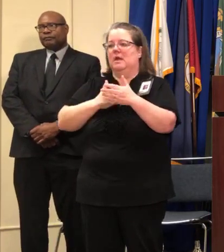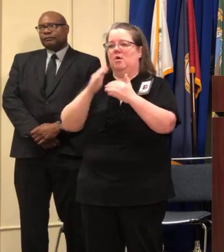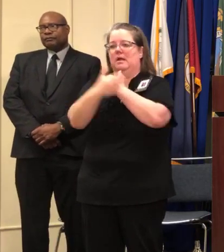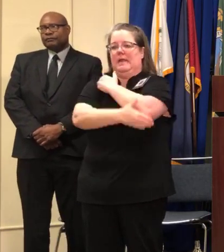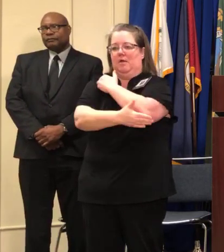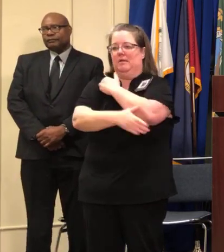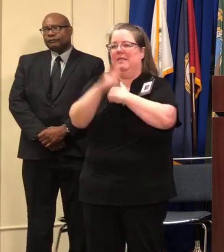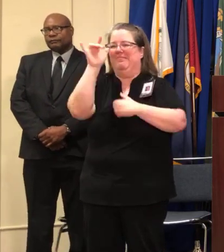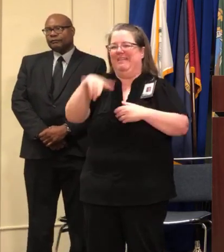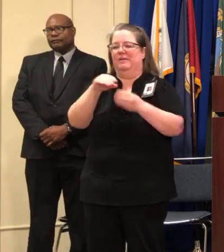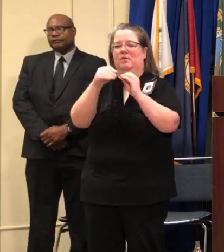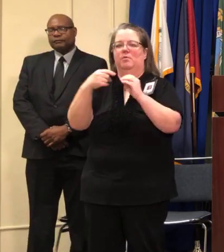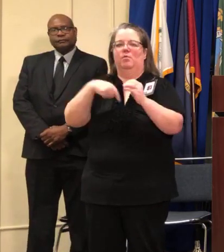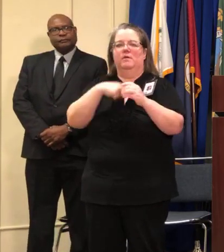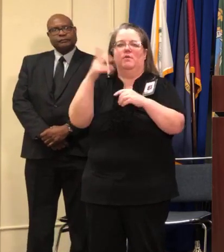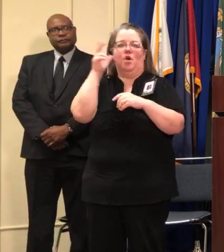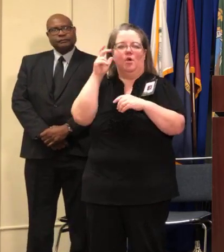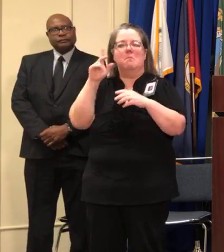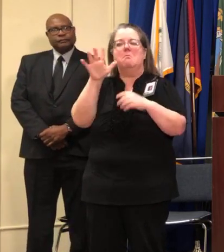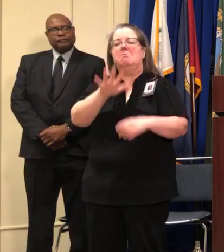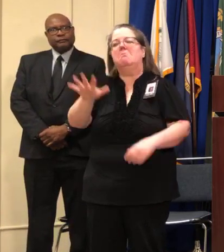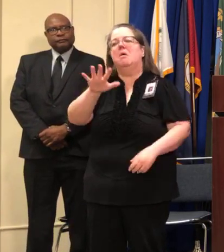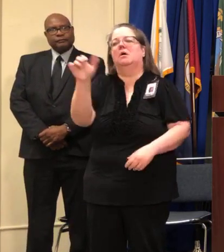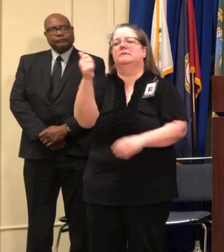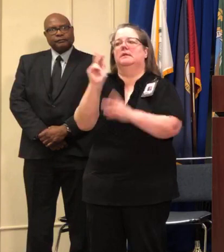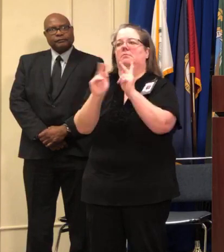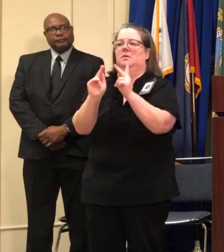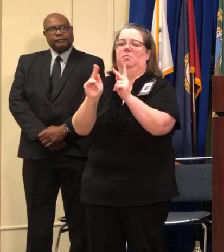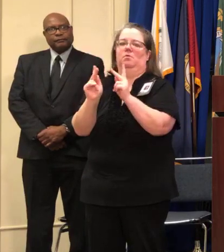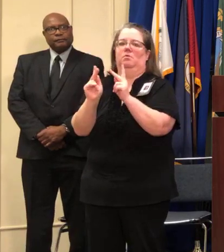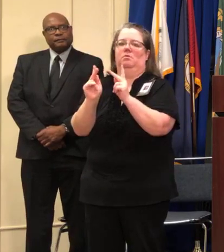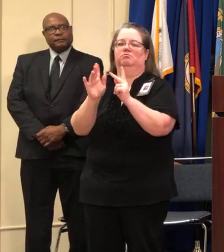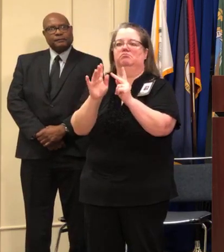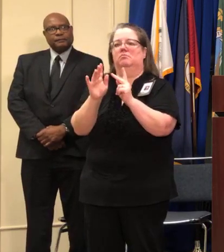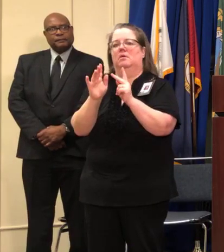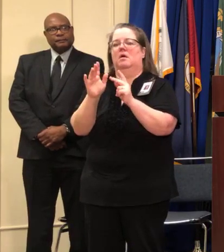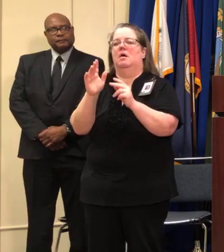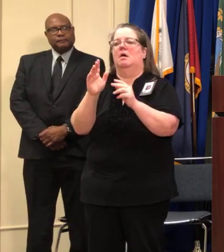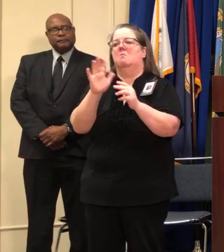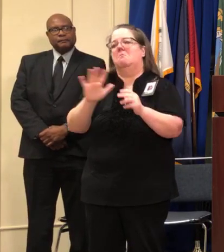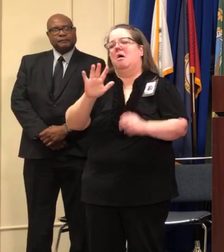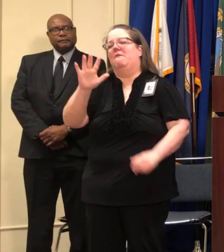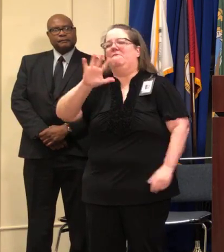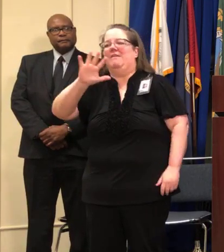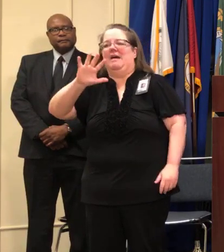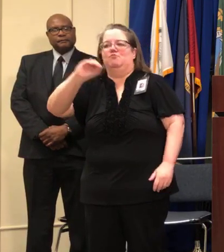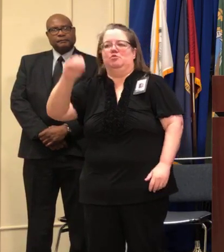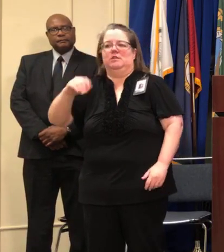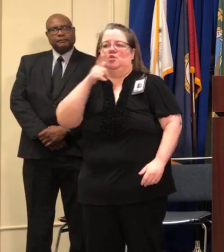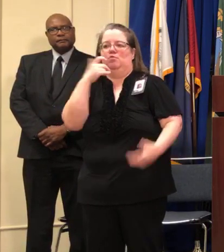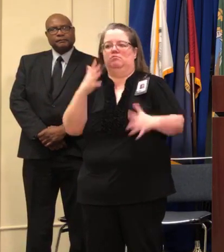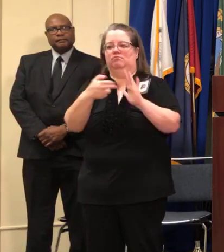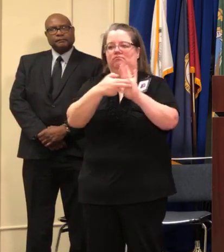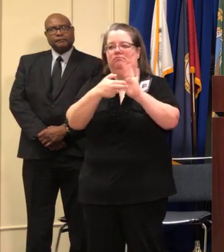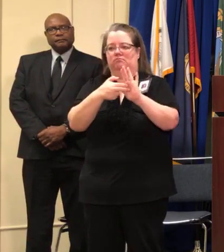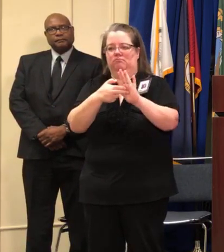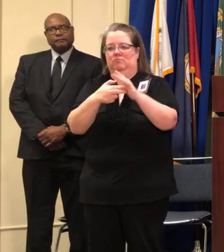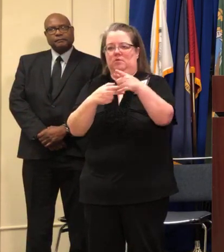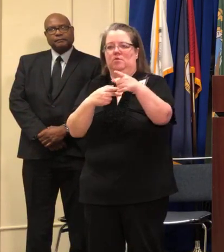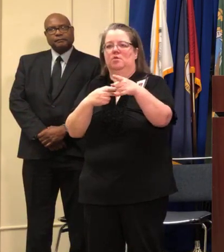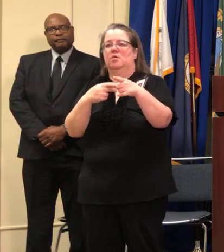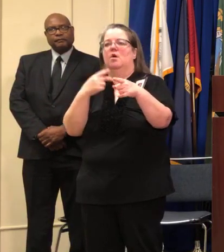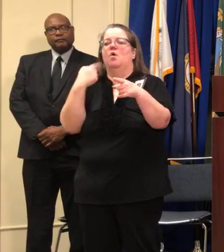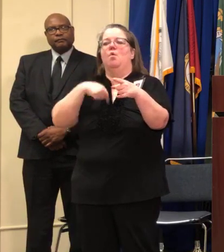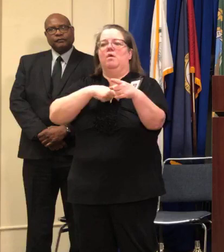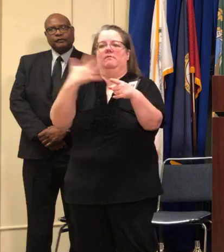the number that we've heard so far is about 10 people or so, about 5% of those diagnosed. David, I think